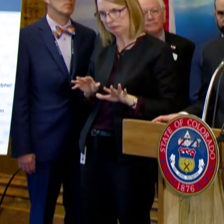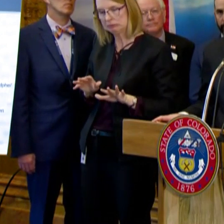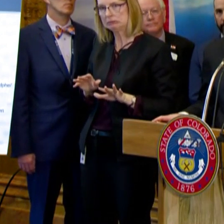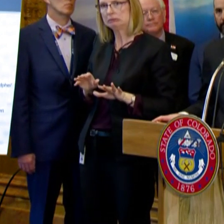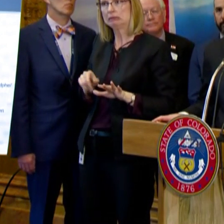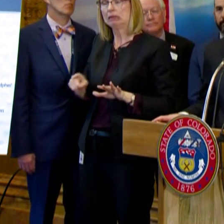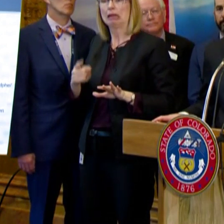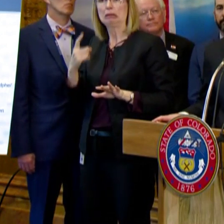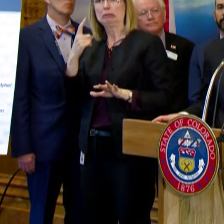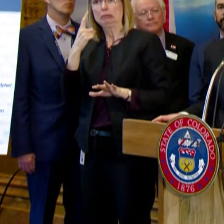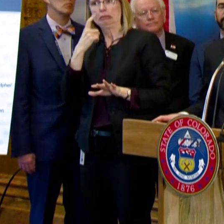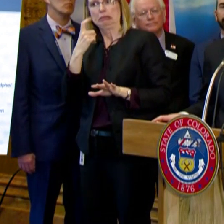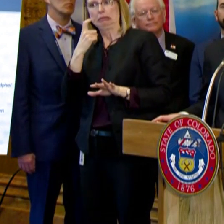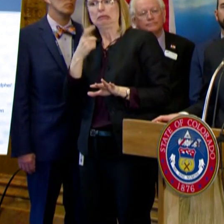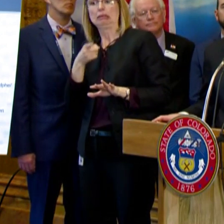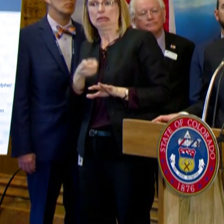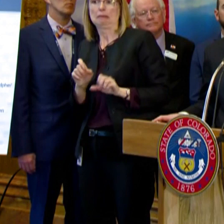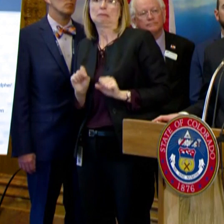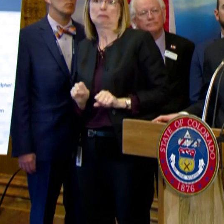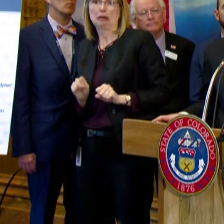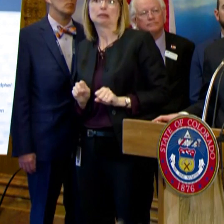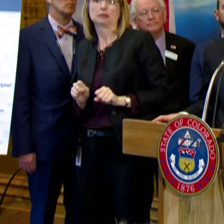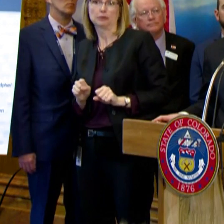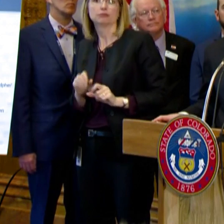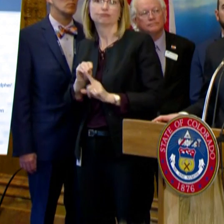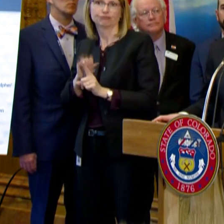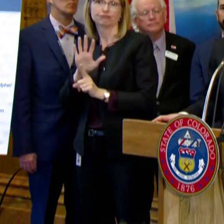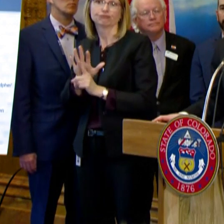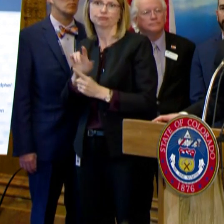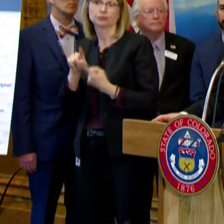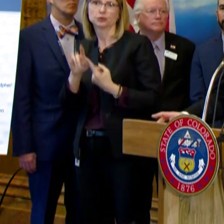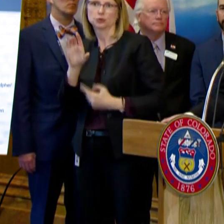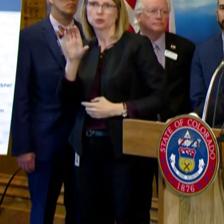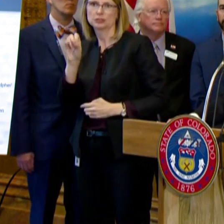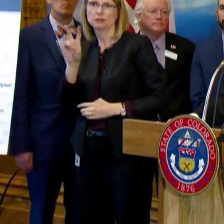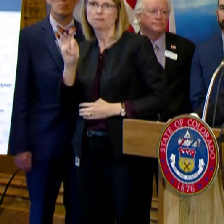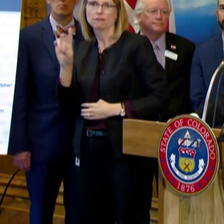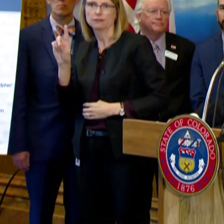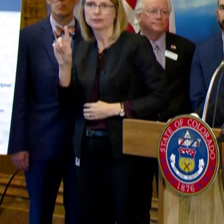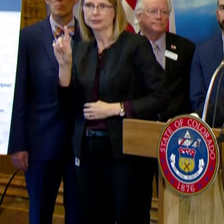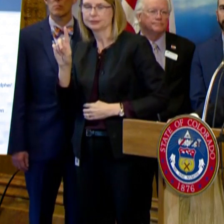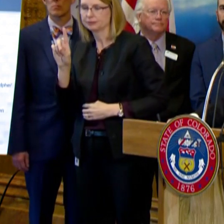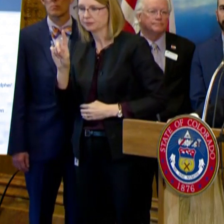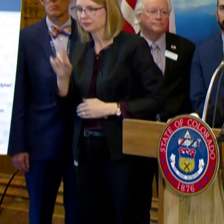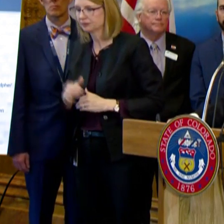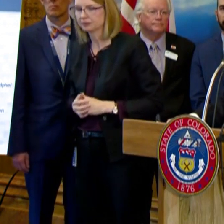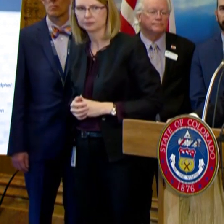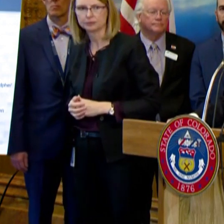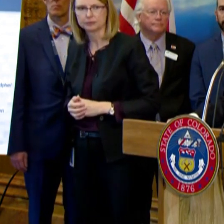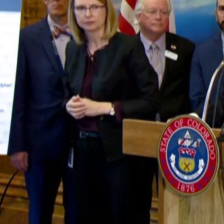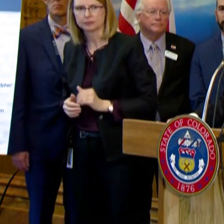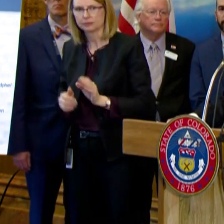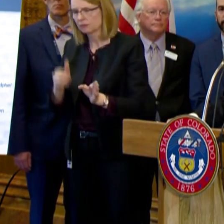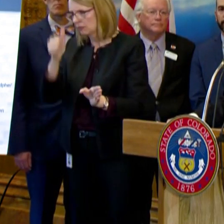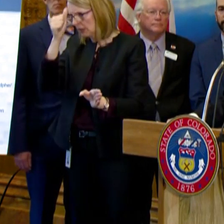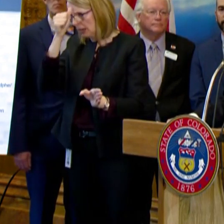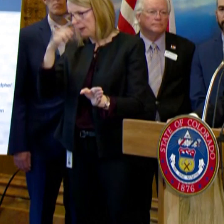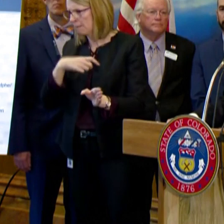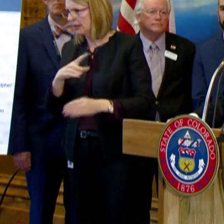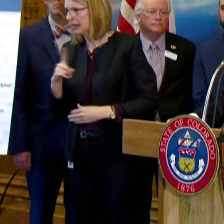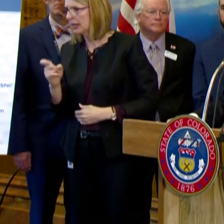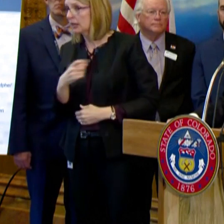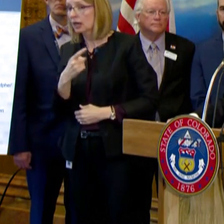reasonably by their practitioner of being a candidate for coronavirus. Governor, how satisfied are you with the